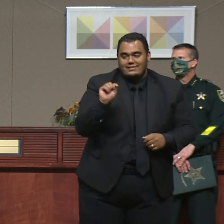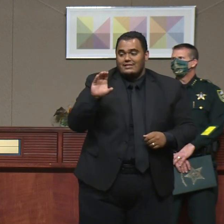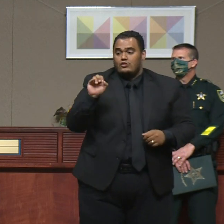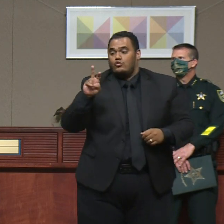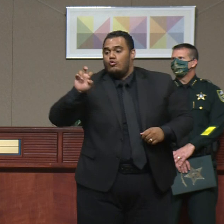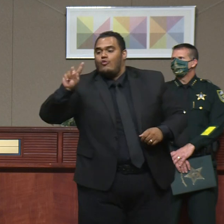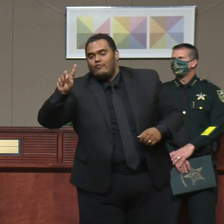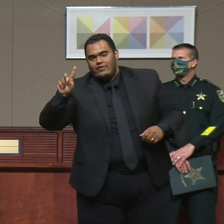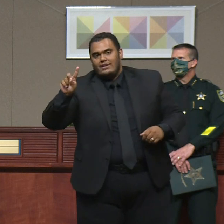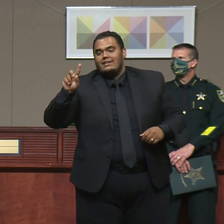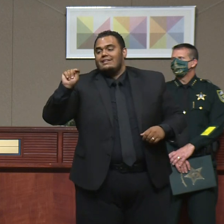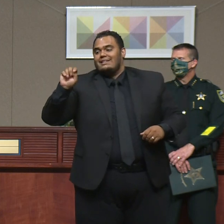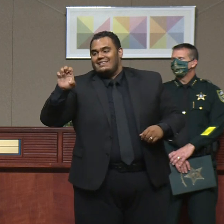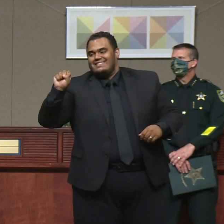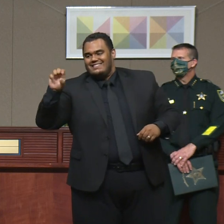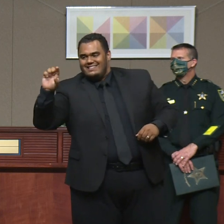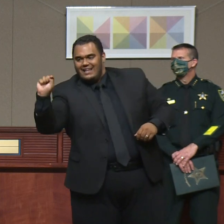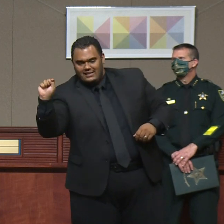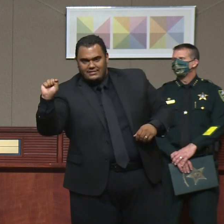rhymes.